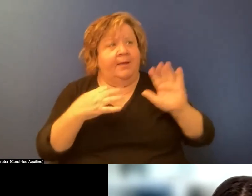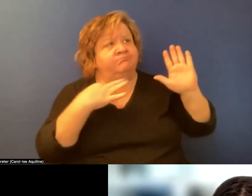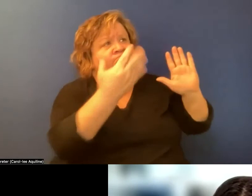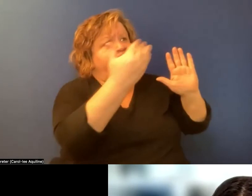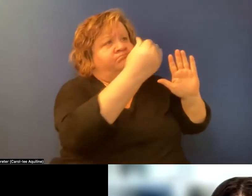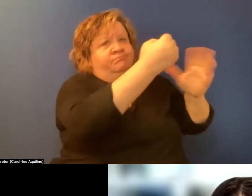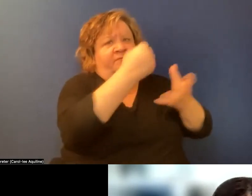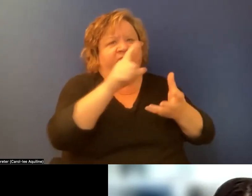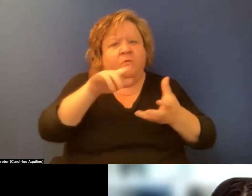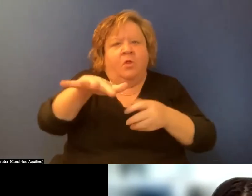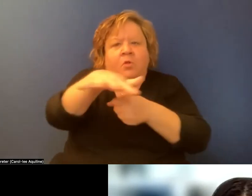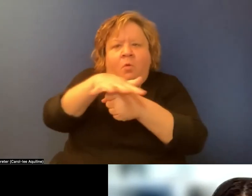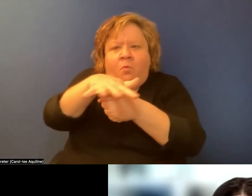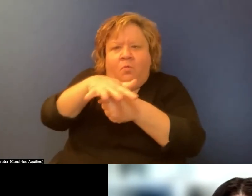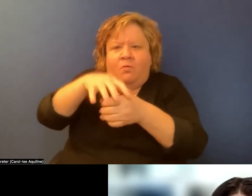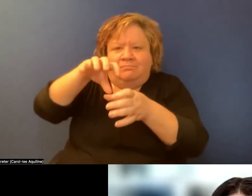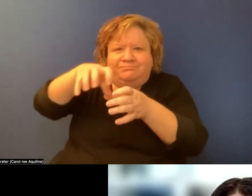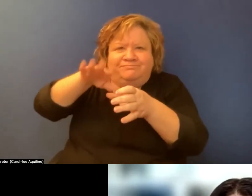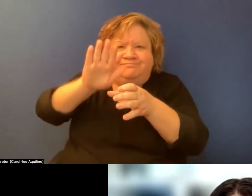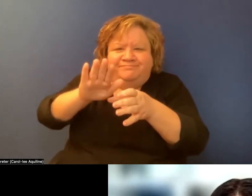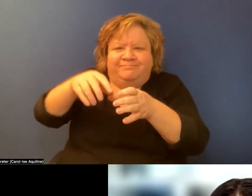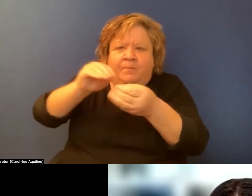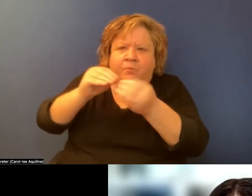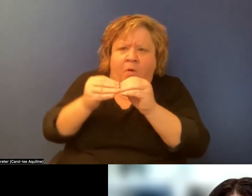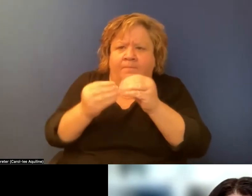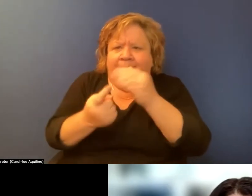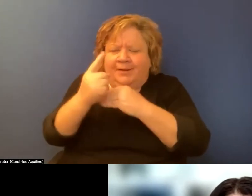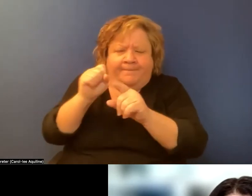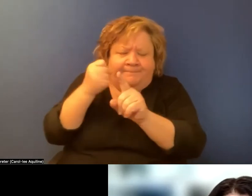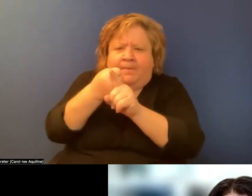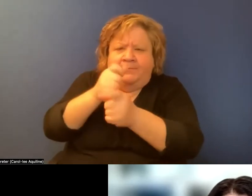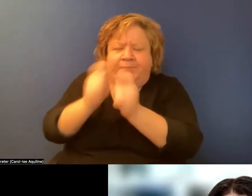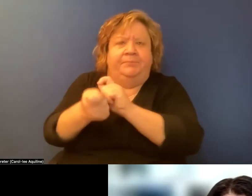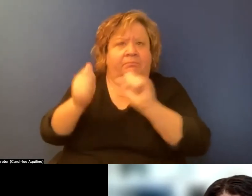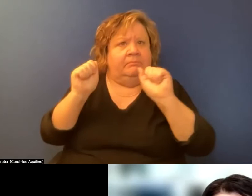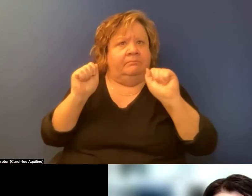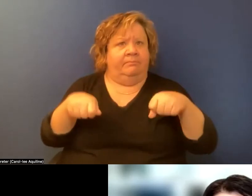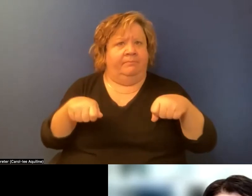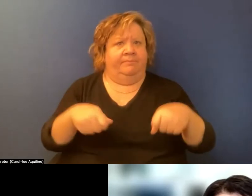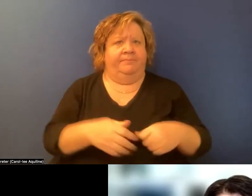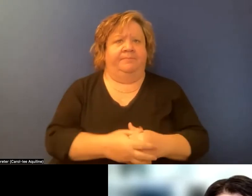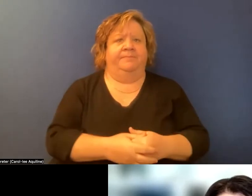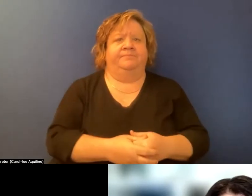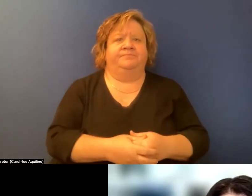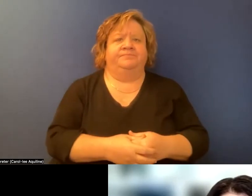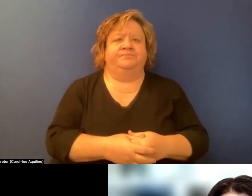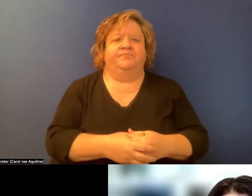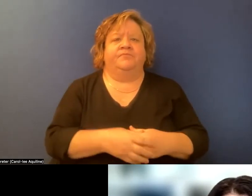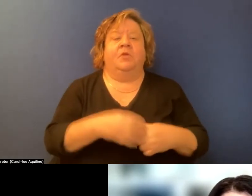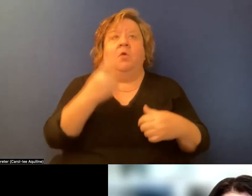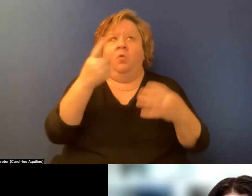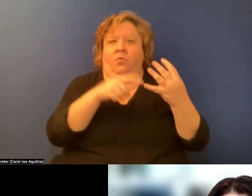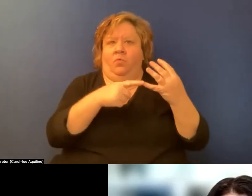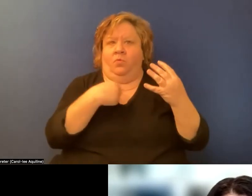like a list of what Canada's doing, but there is one more I want to highlight, and that's we've recently announced $15 million